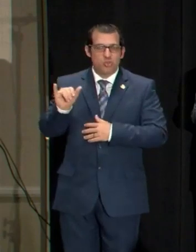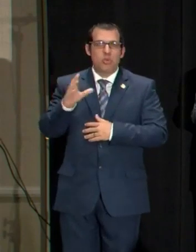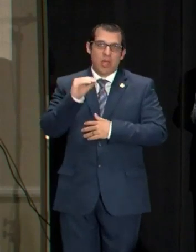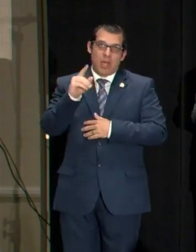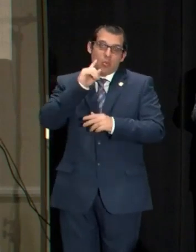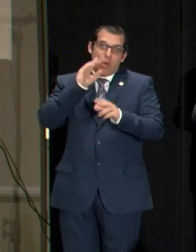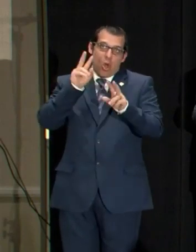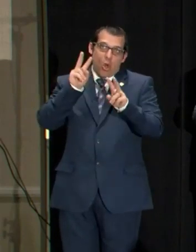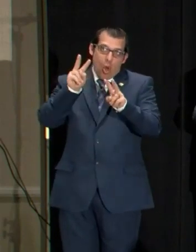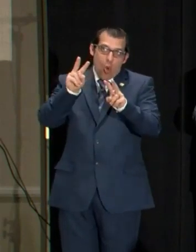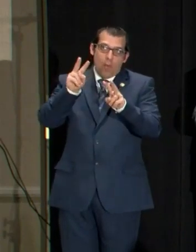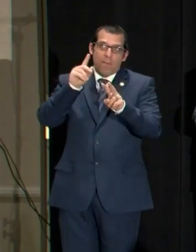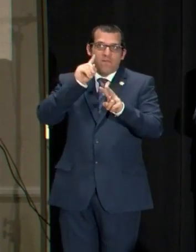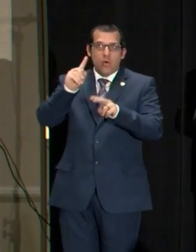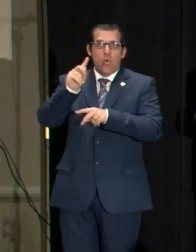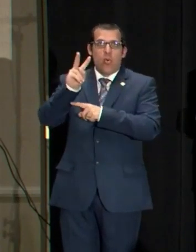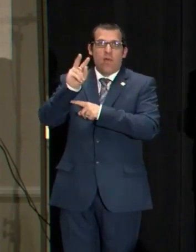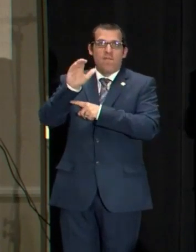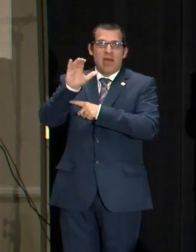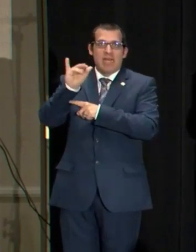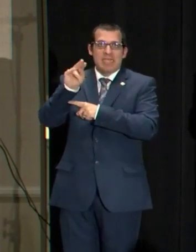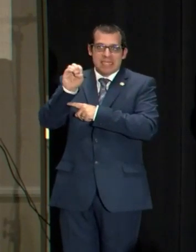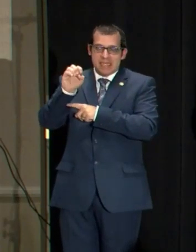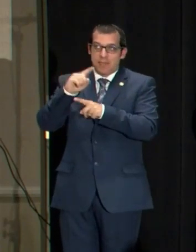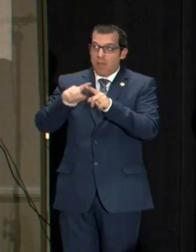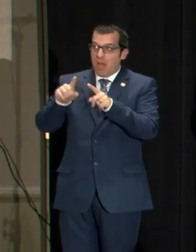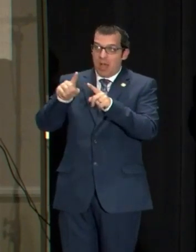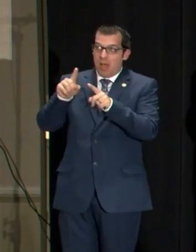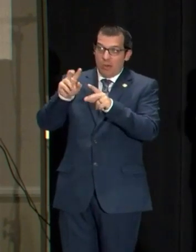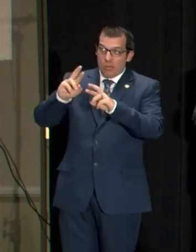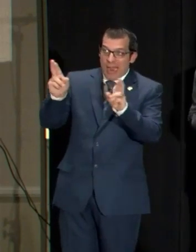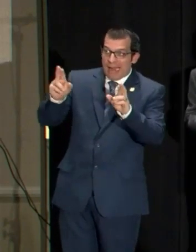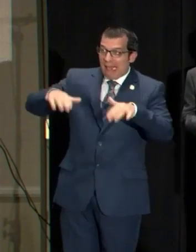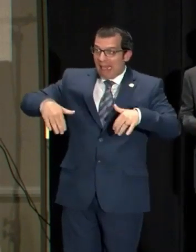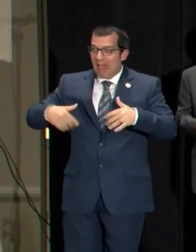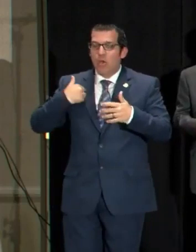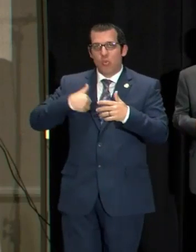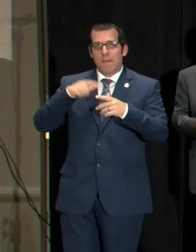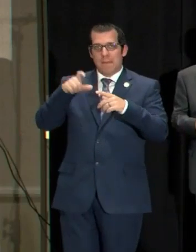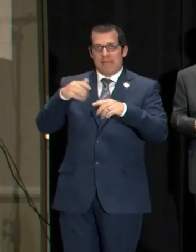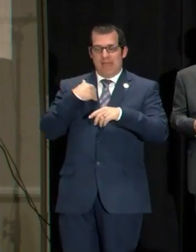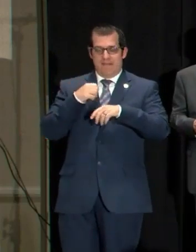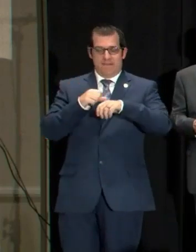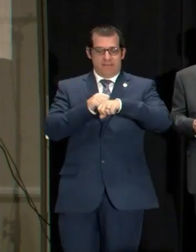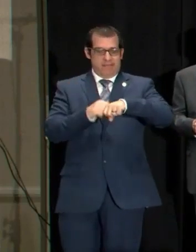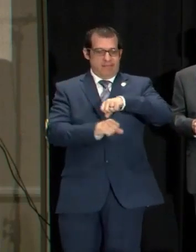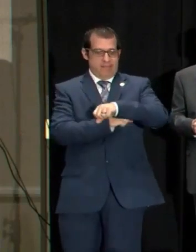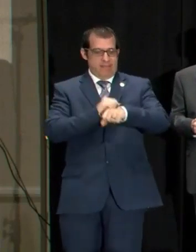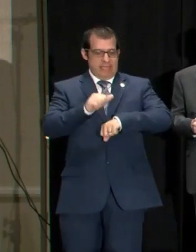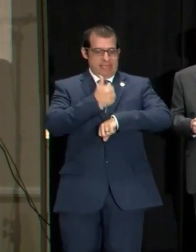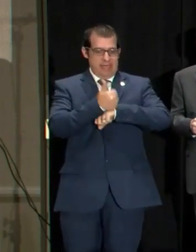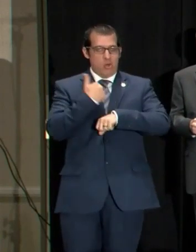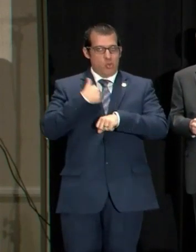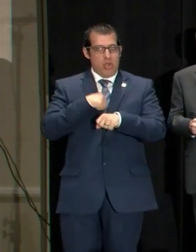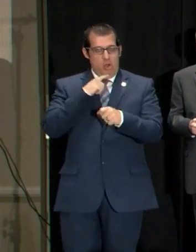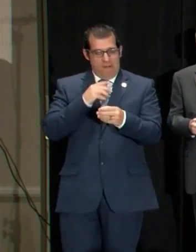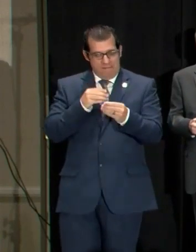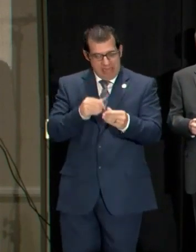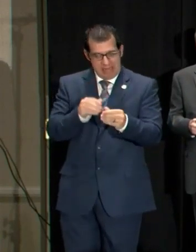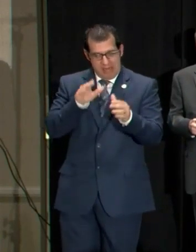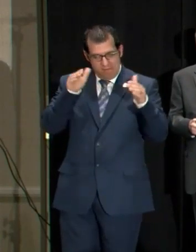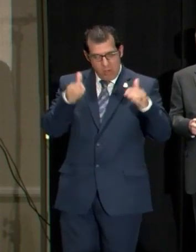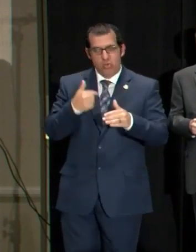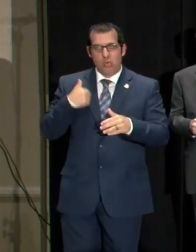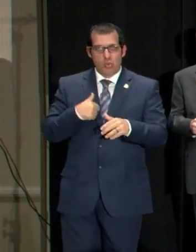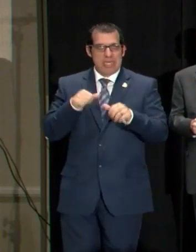for a vaccine. But until that vaccine comes, we have to have that infrastructure in place, and we're investing in that so that